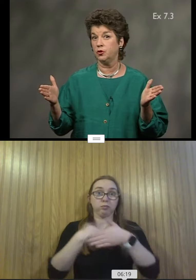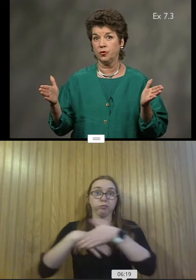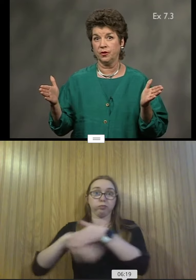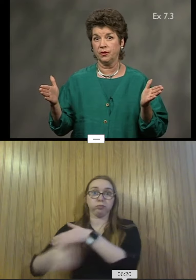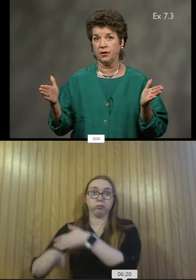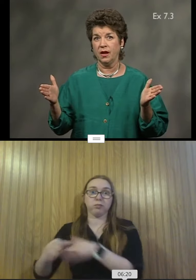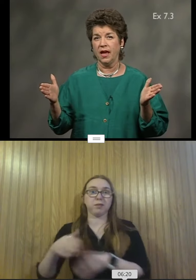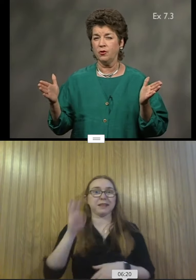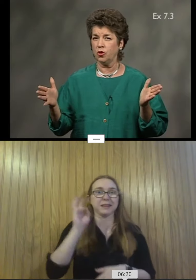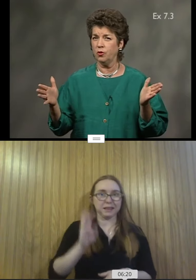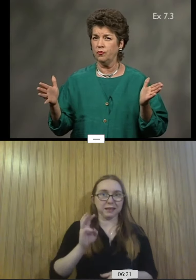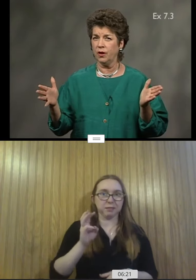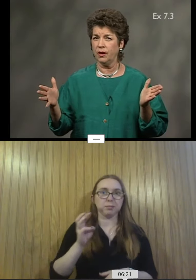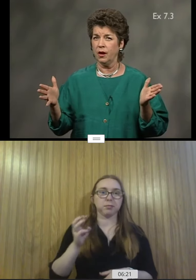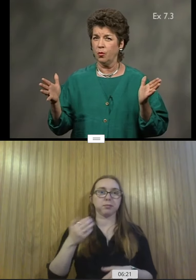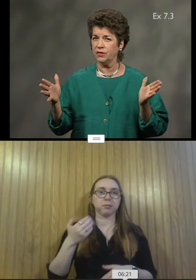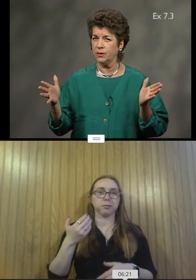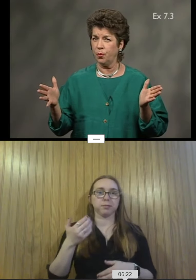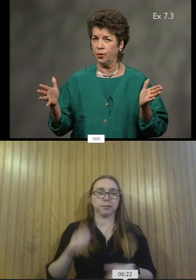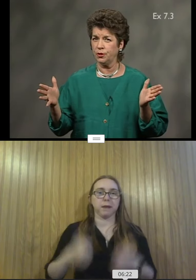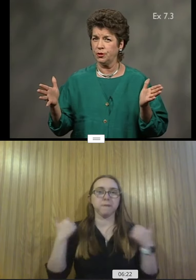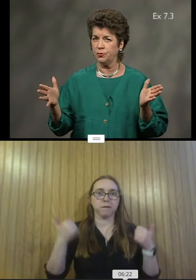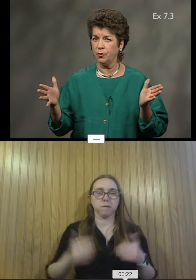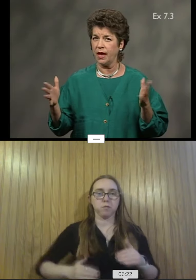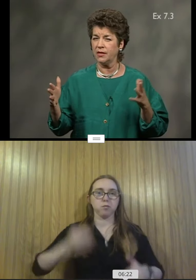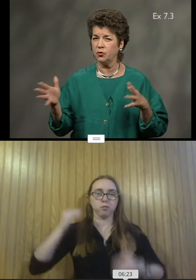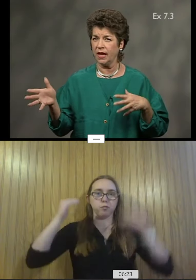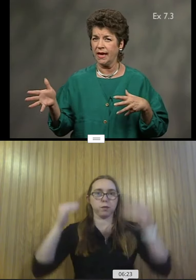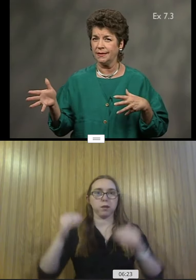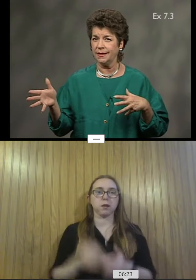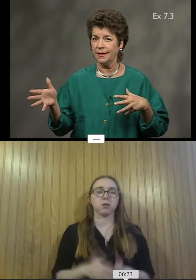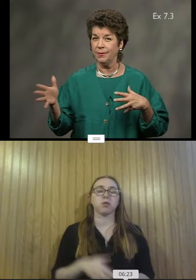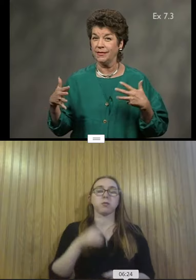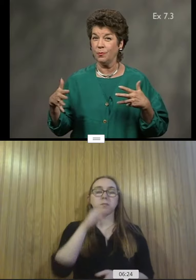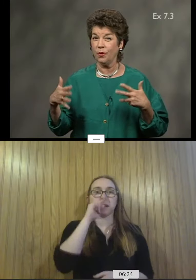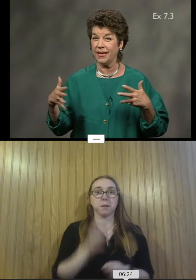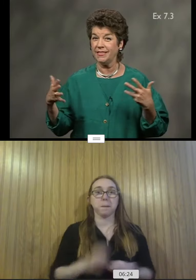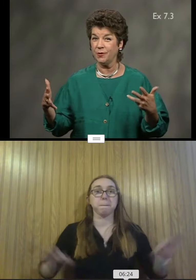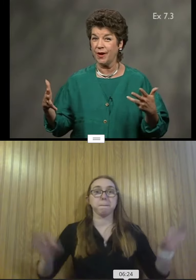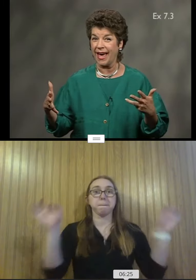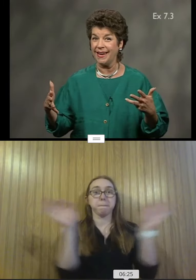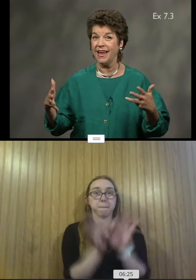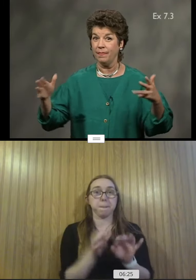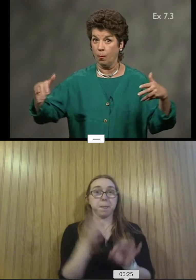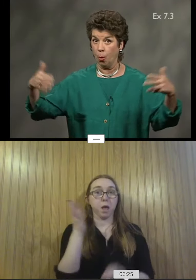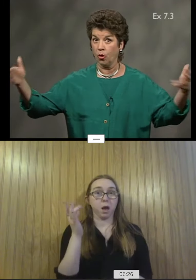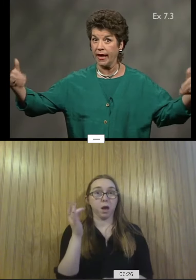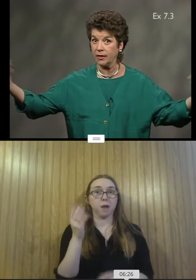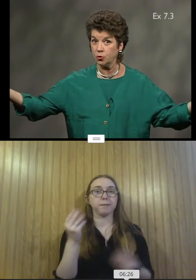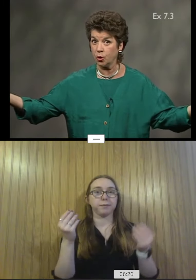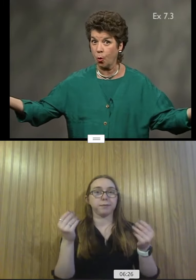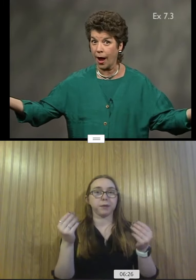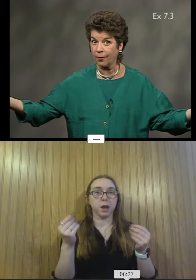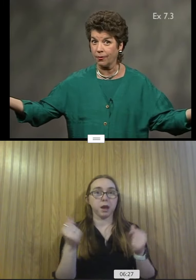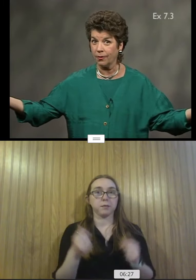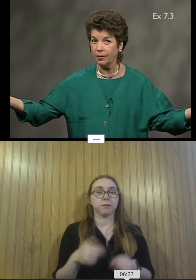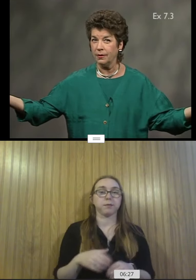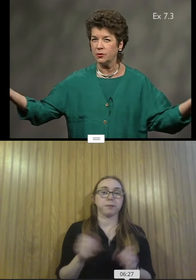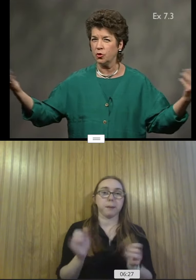into adulthood. And your children were as important to you as your land, because the more kids you had, the more land you could